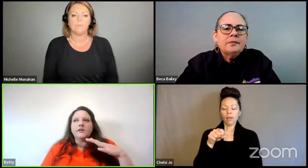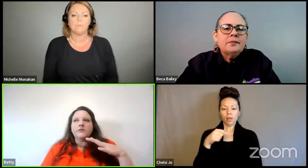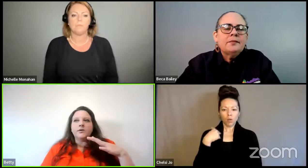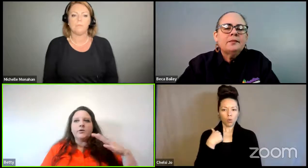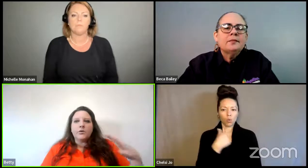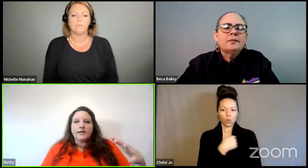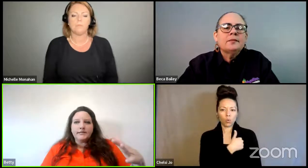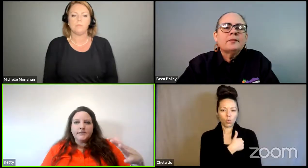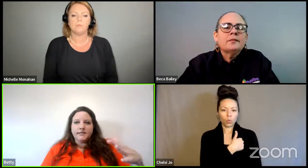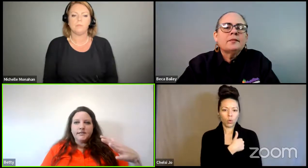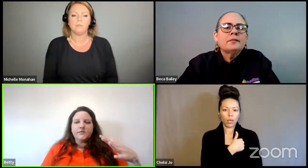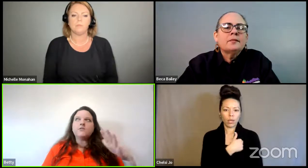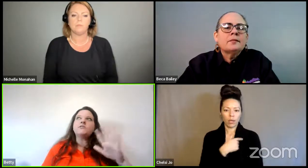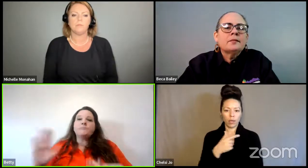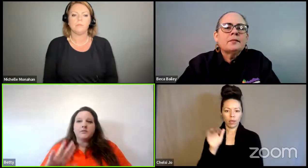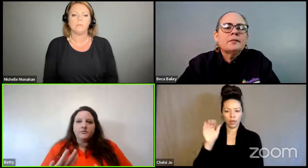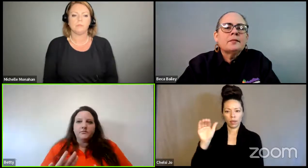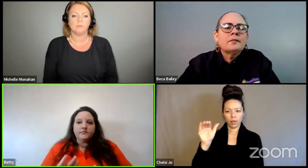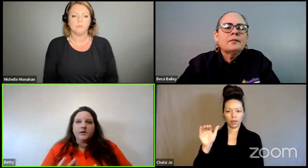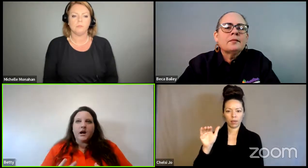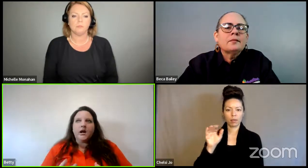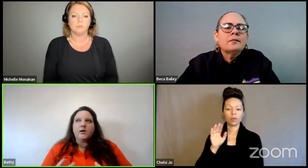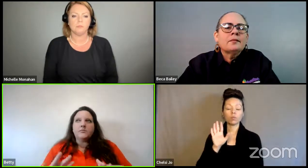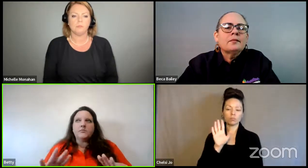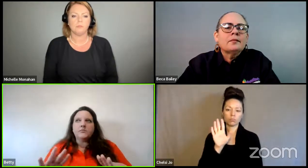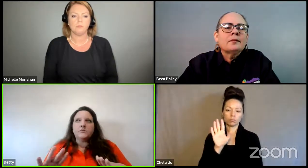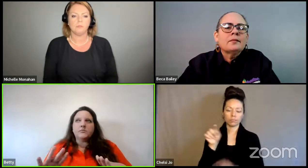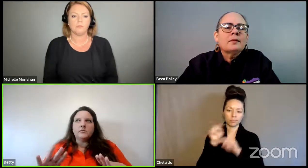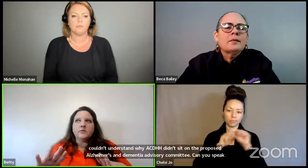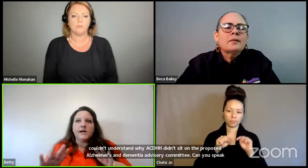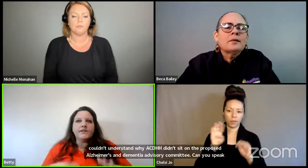we requested, there's a bill,